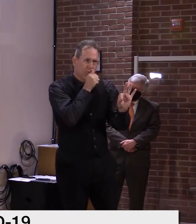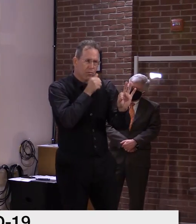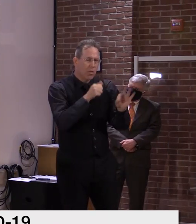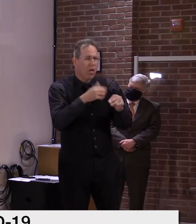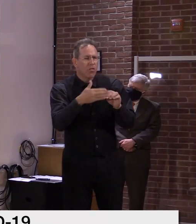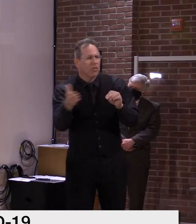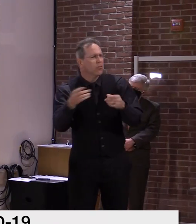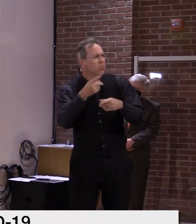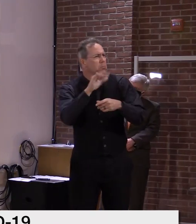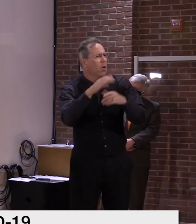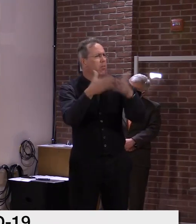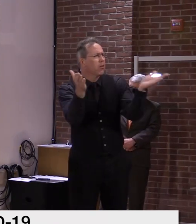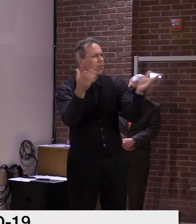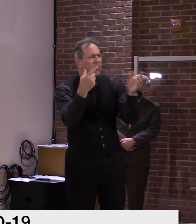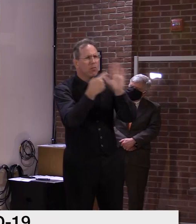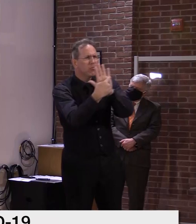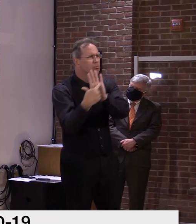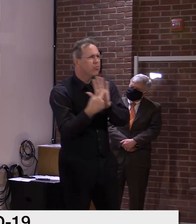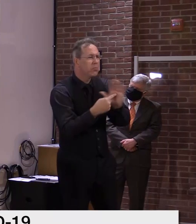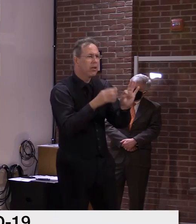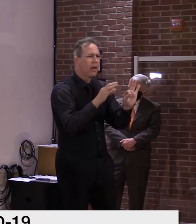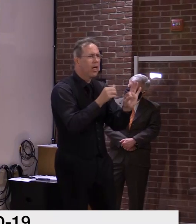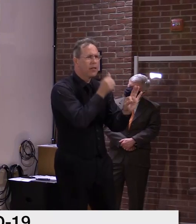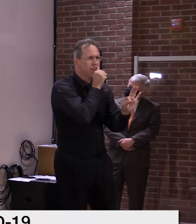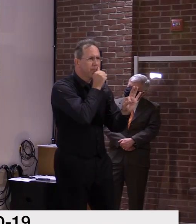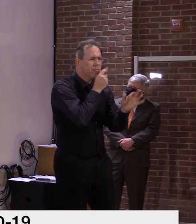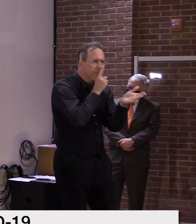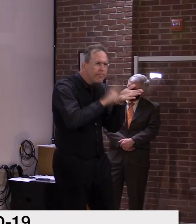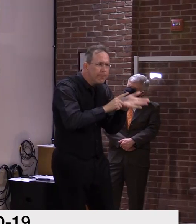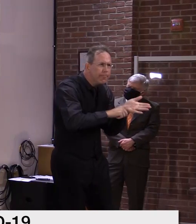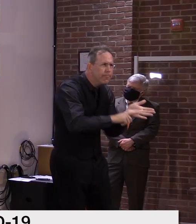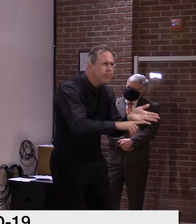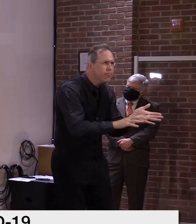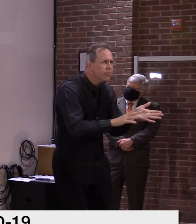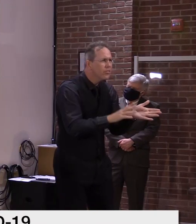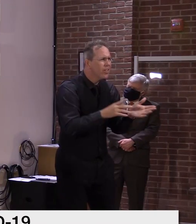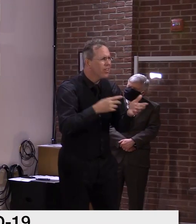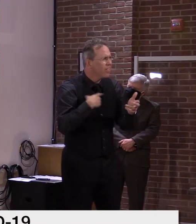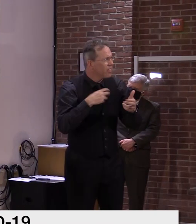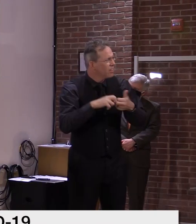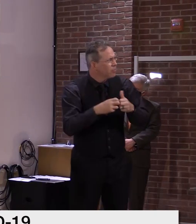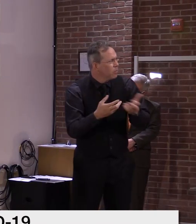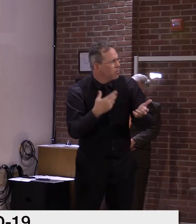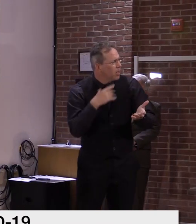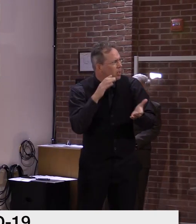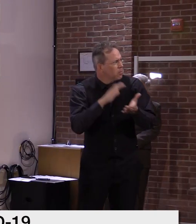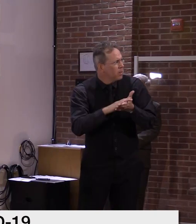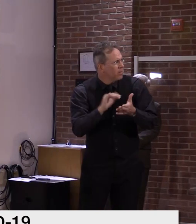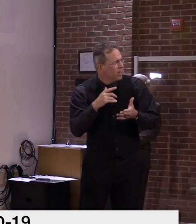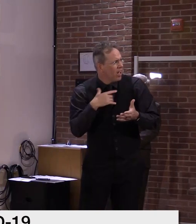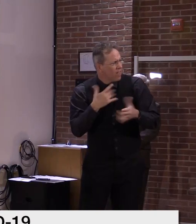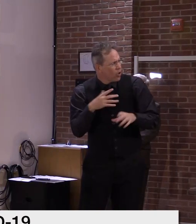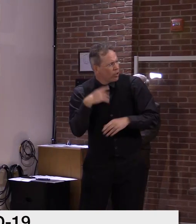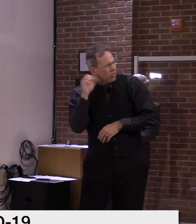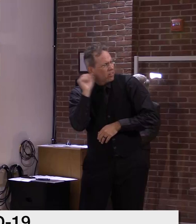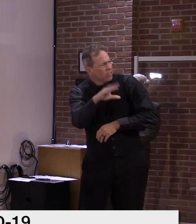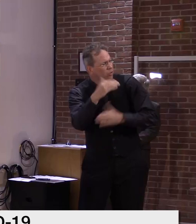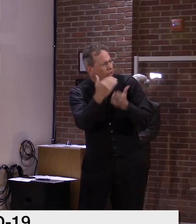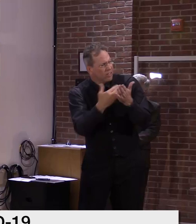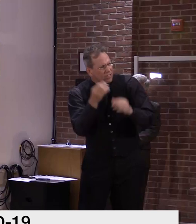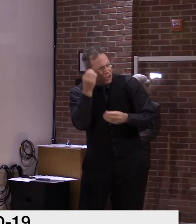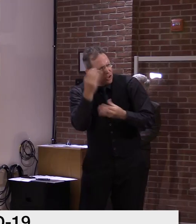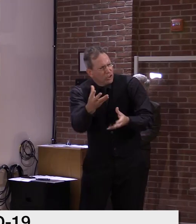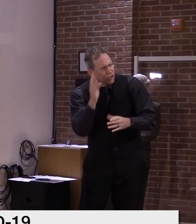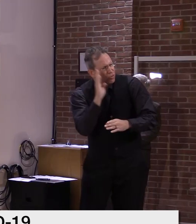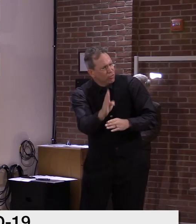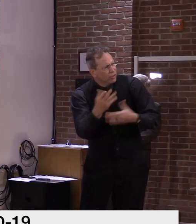they're working to remedy that. I was under the impression our PIO sent you that list about 2 hours ago, so you might want to